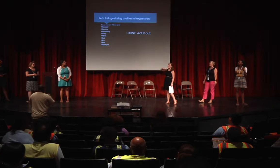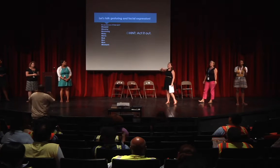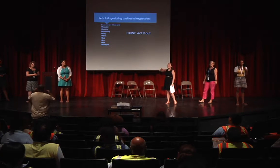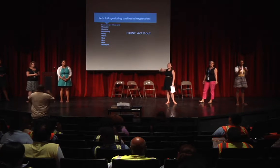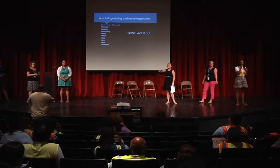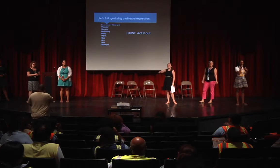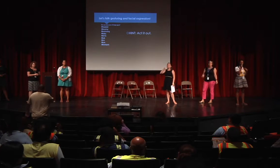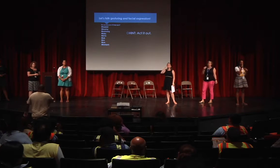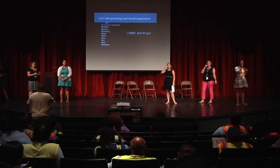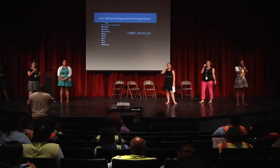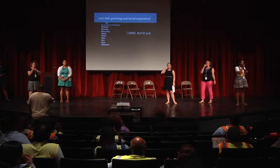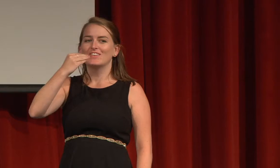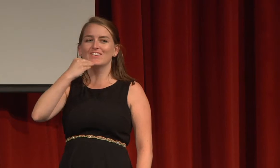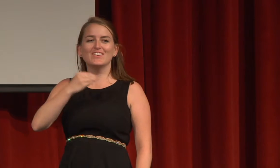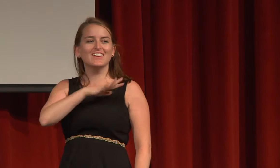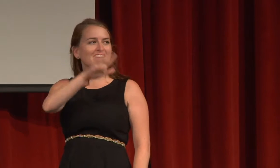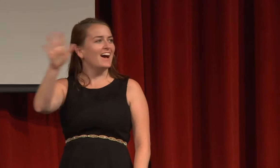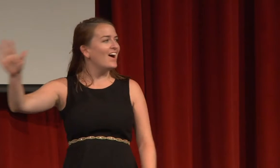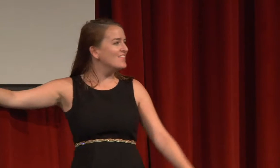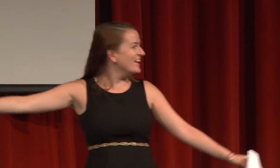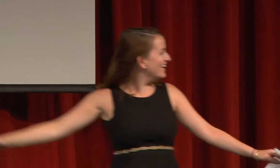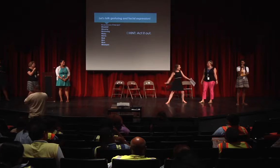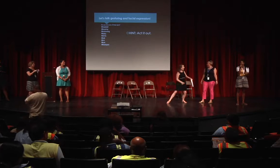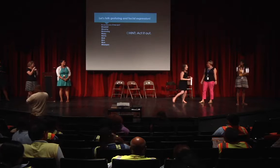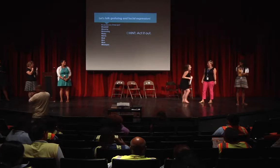Eating. Ooh, look at all of it.